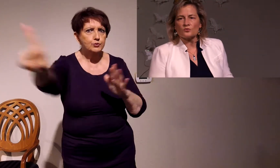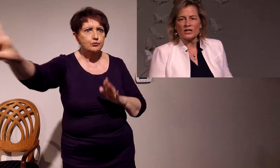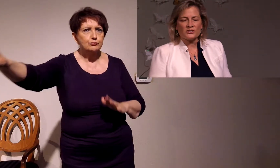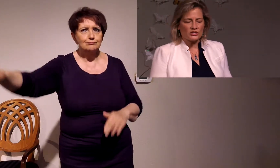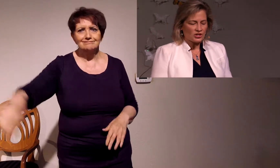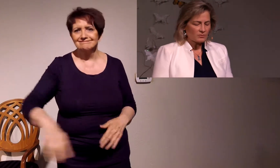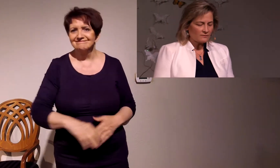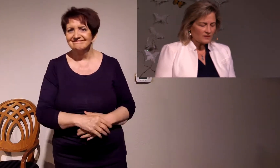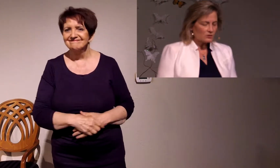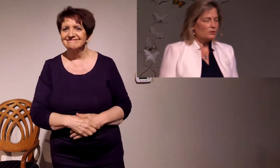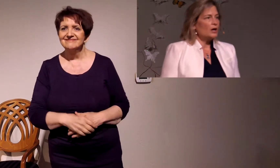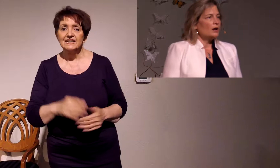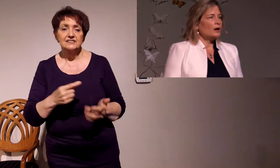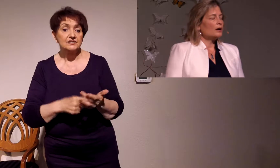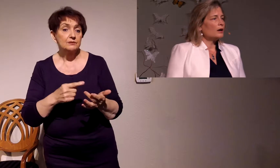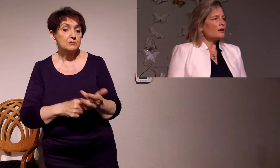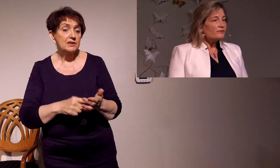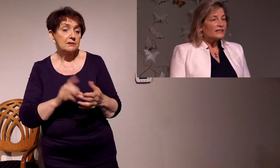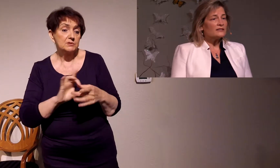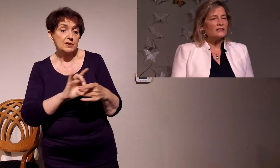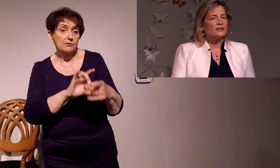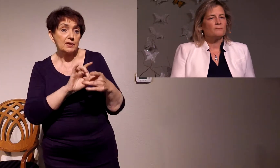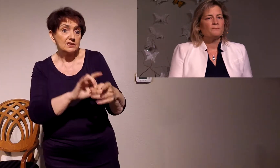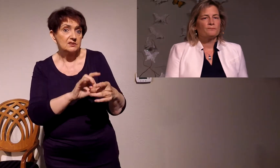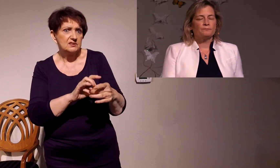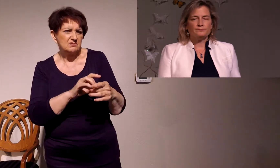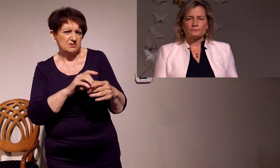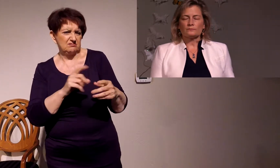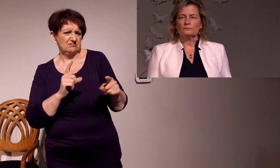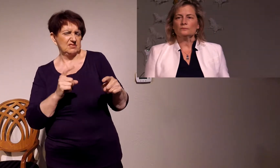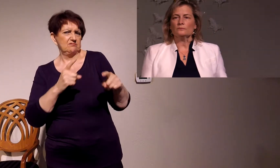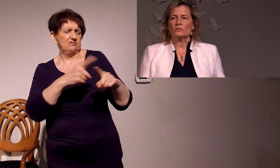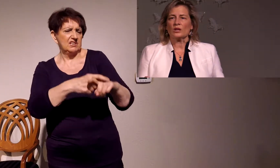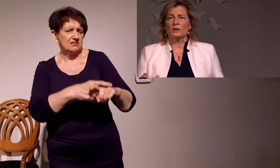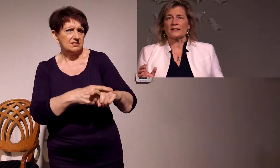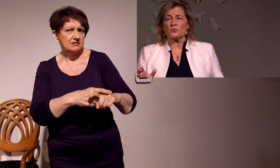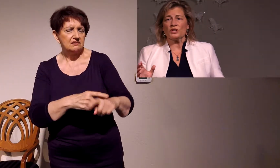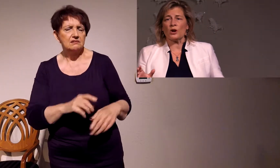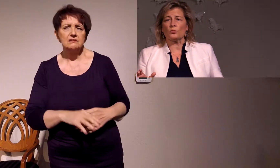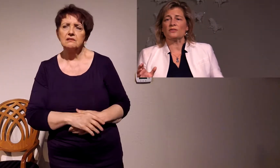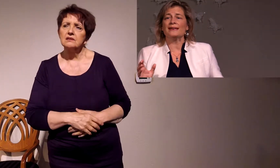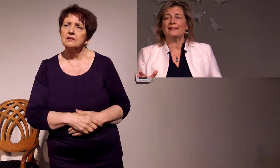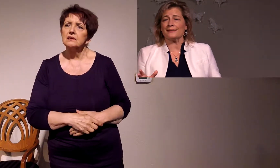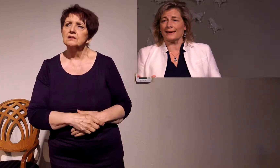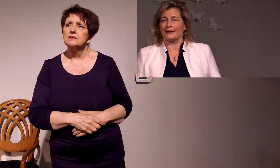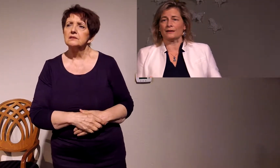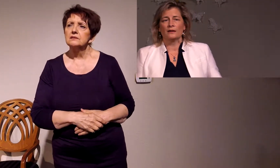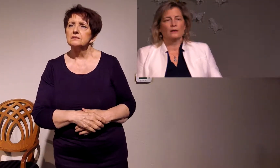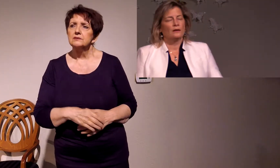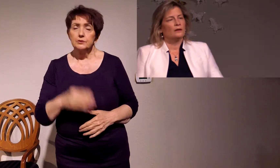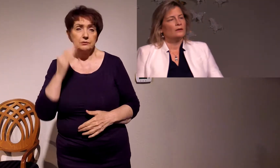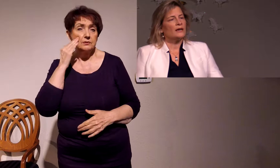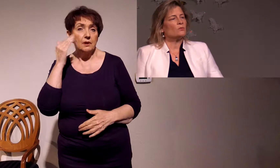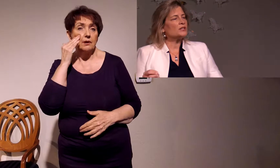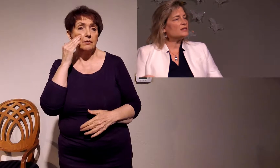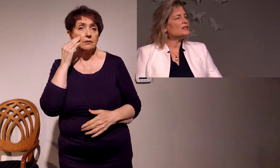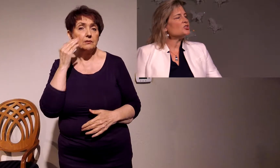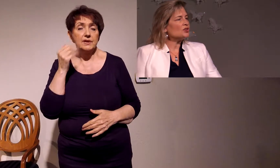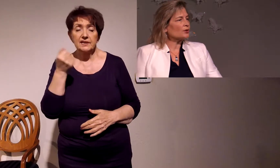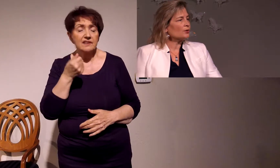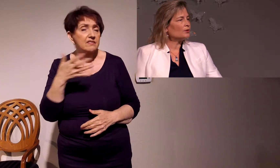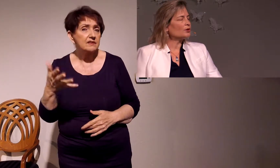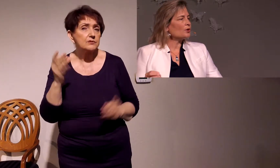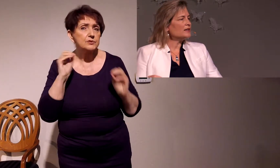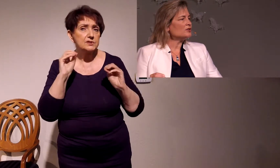Sometimes this relationship can feel conflicted. But as we know with anything that we